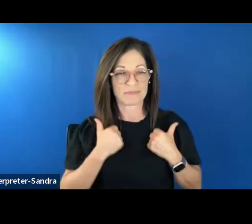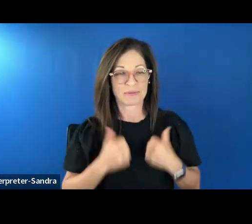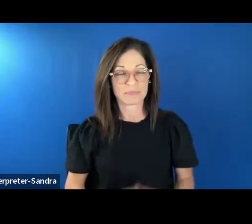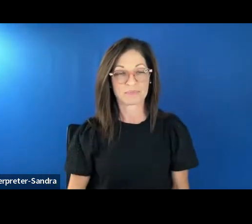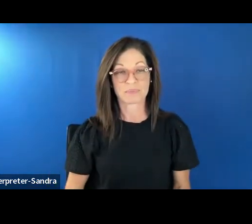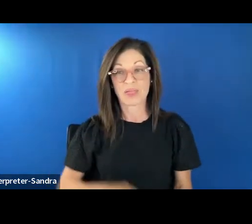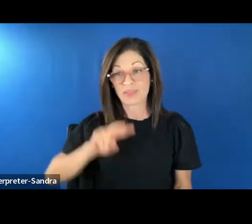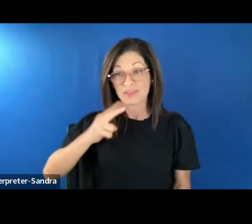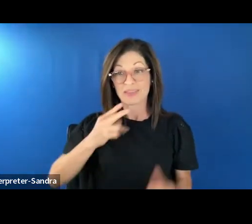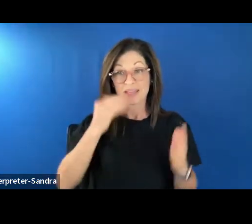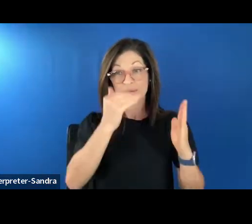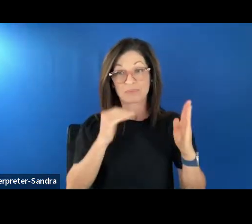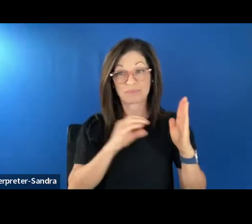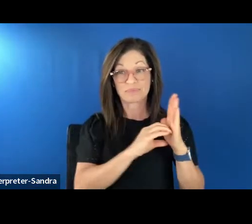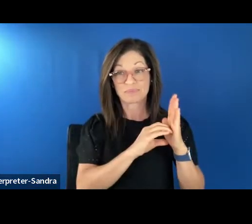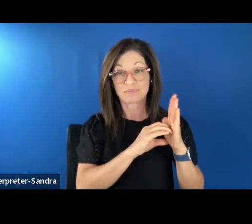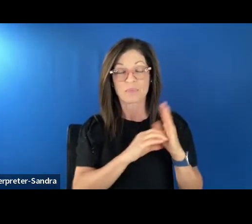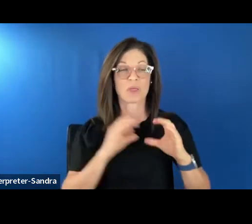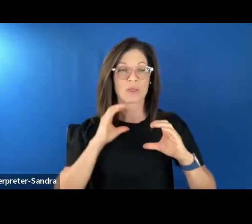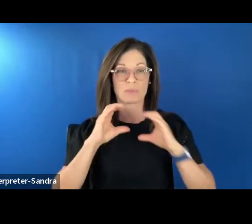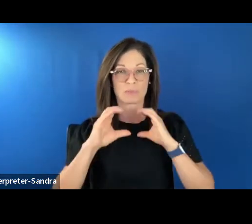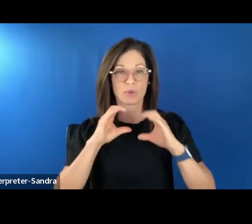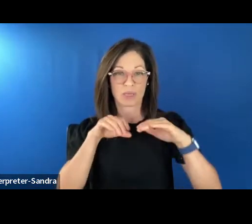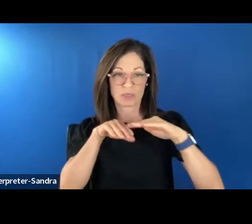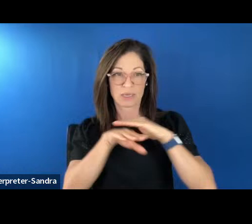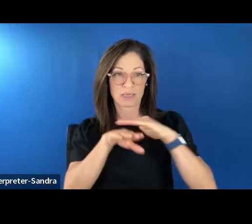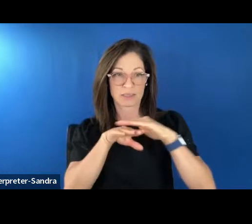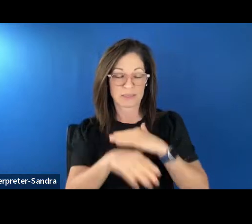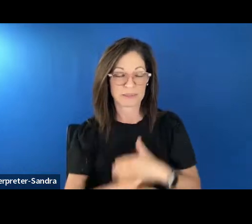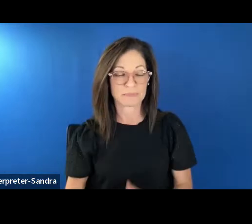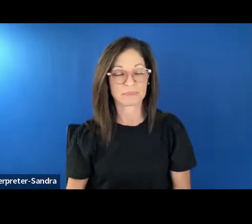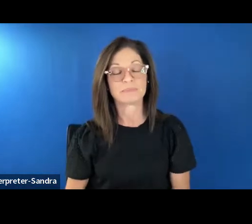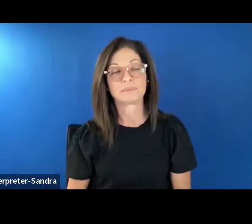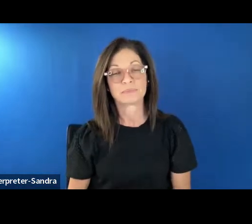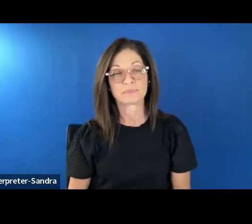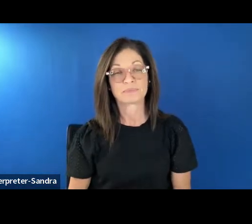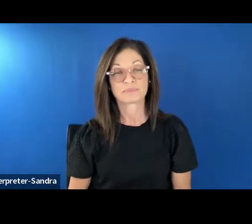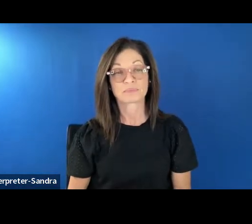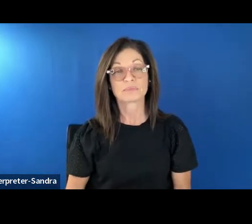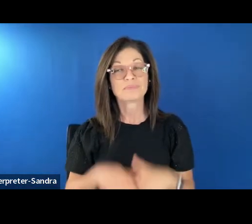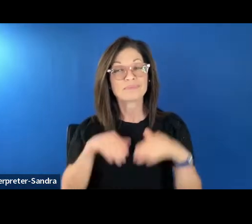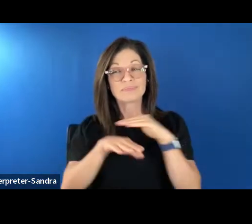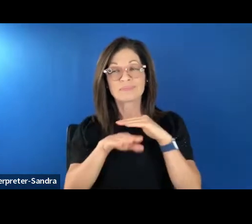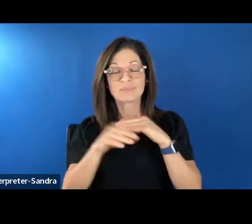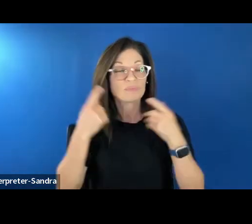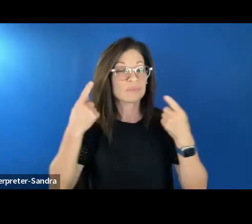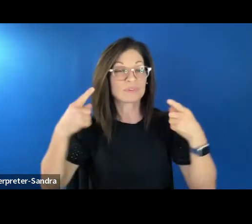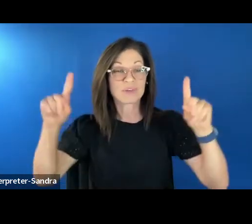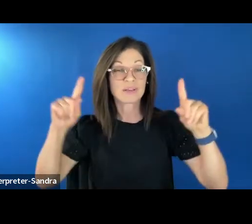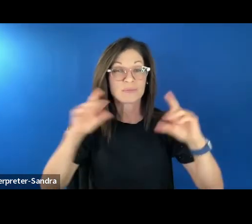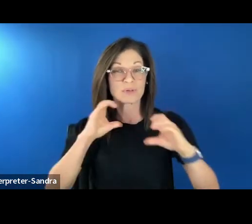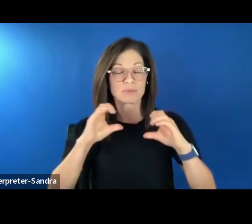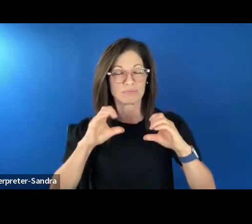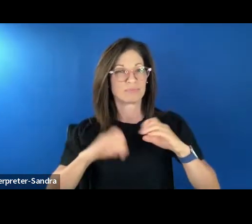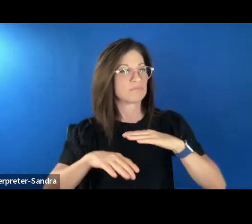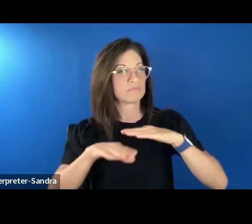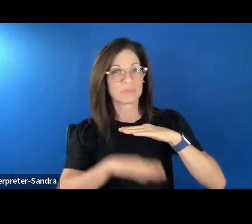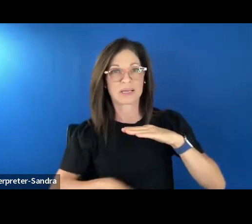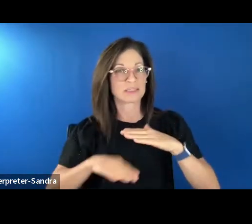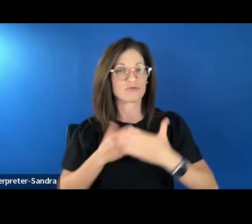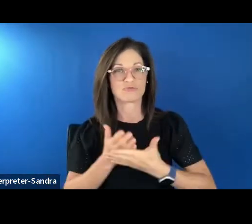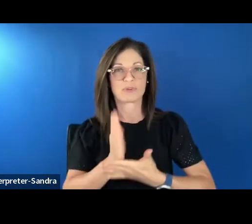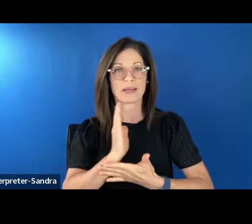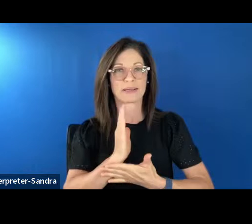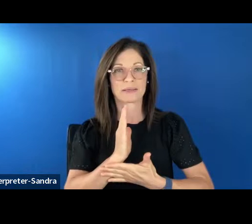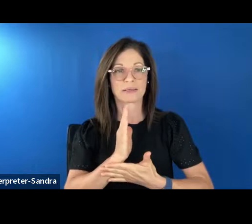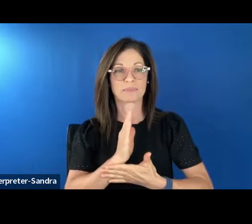second bullet is communication access. Access to effective communication is a fundamental right.